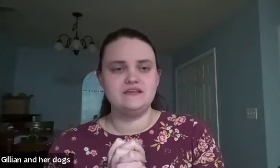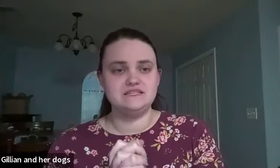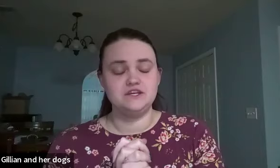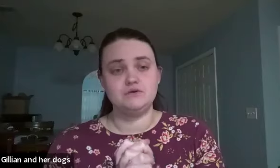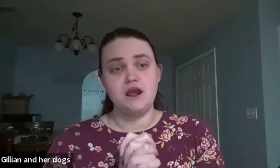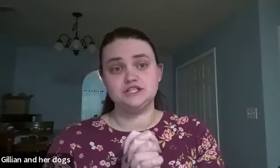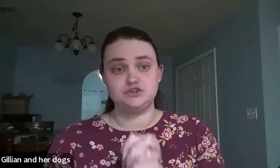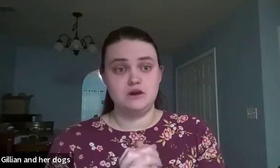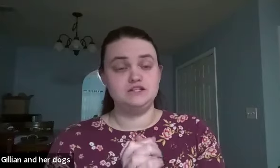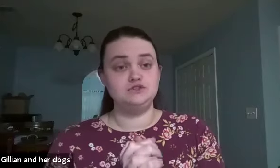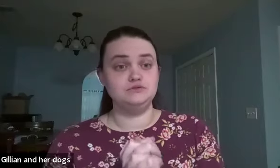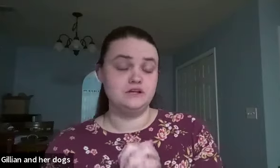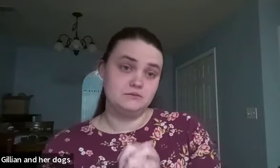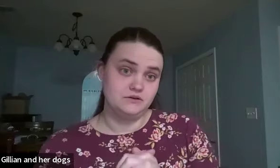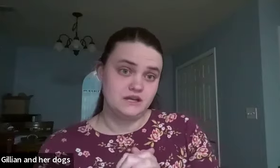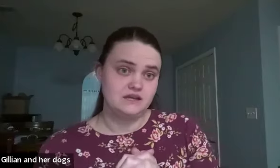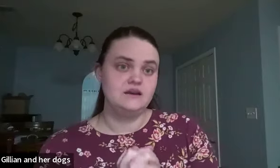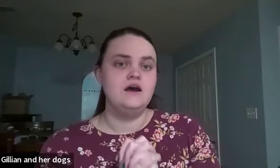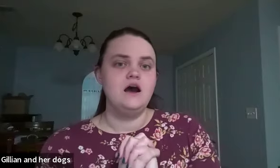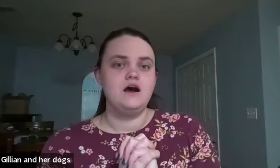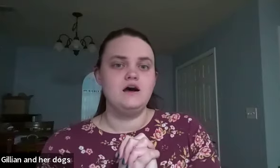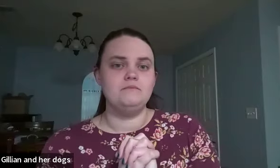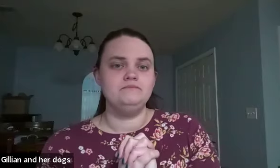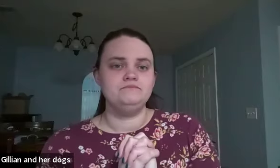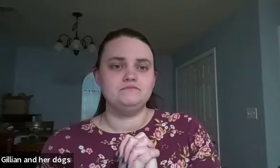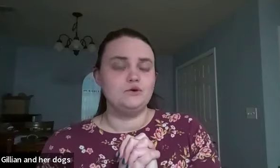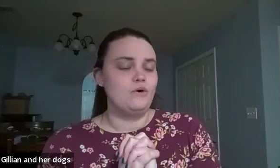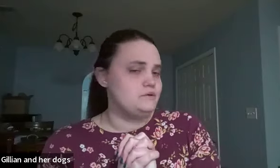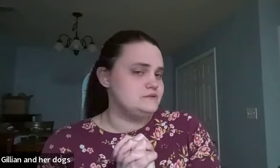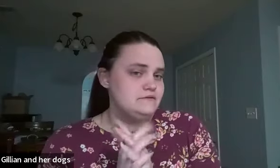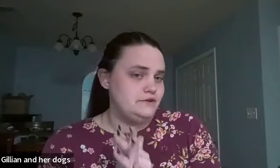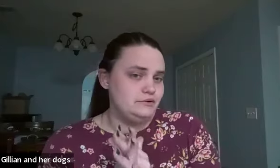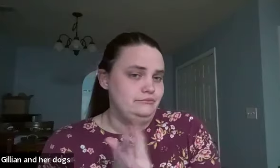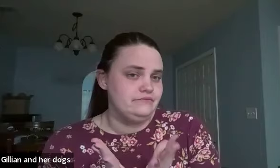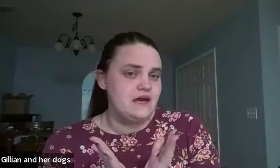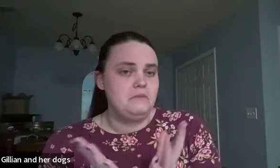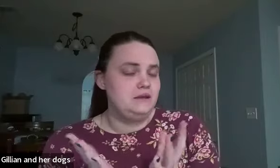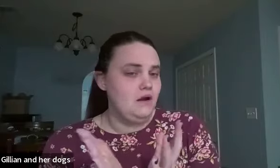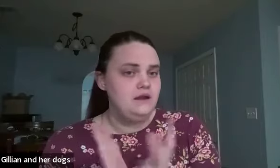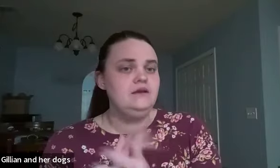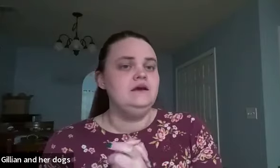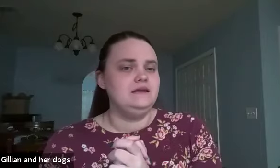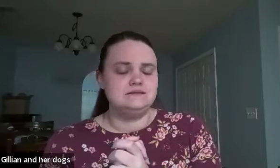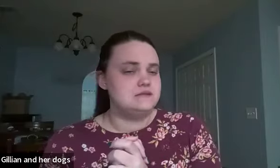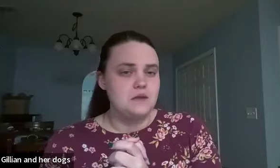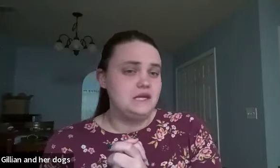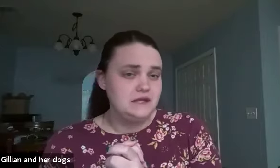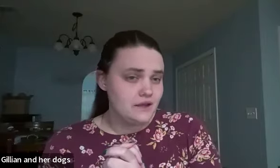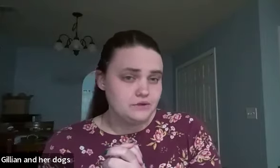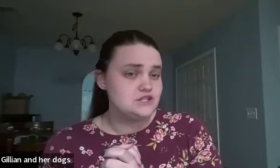when they see that you are actually trying to learn and communicate. There will always be a few that may not. It's the same in any language.